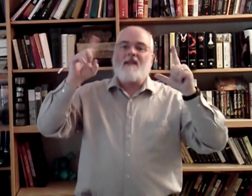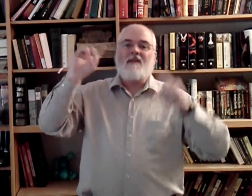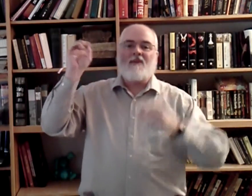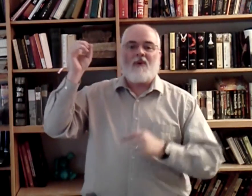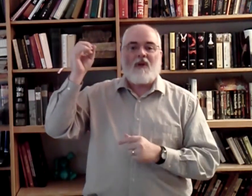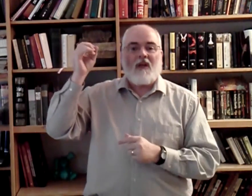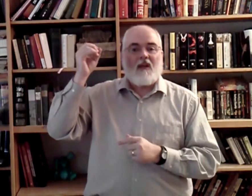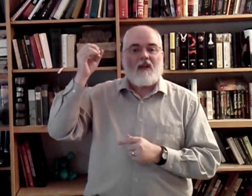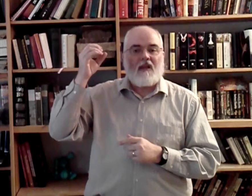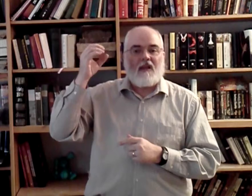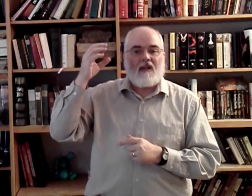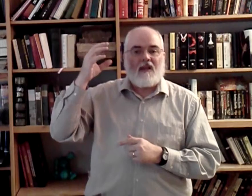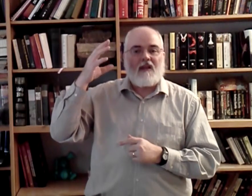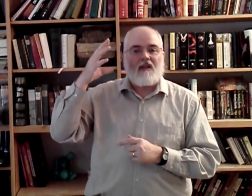Amazing Grace.